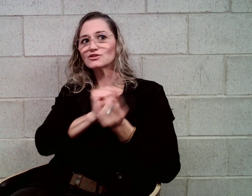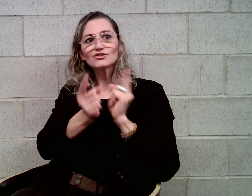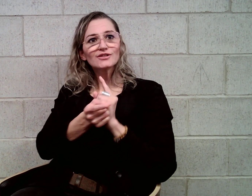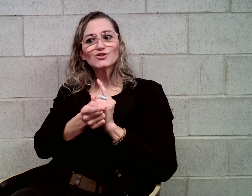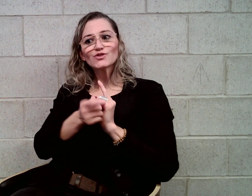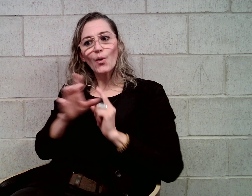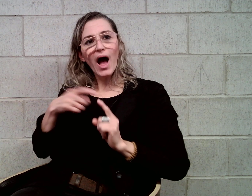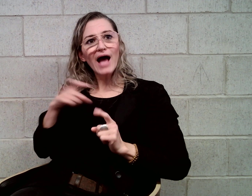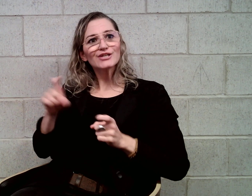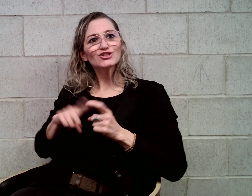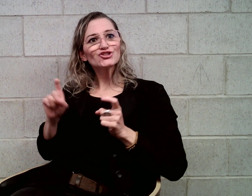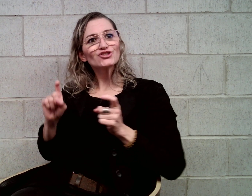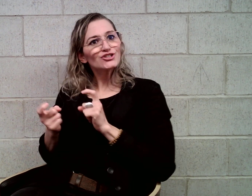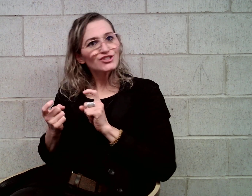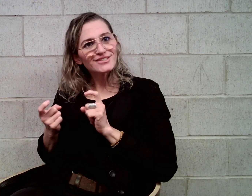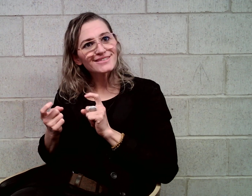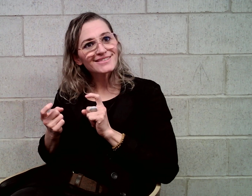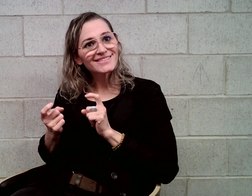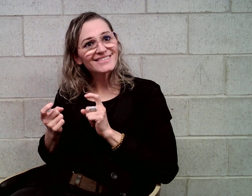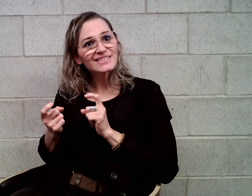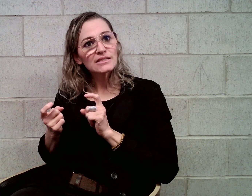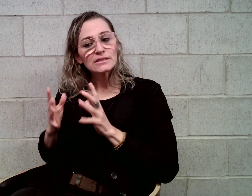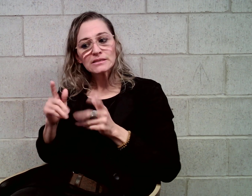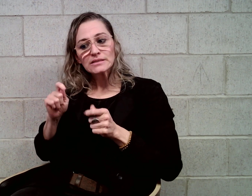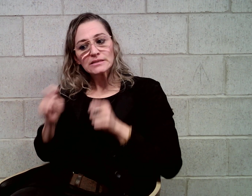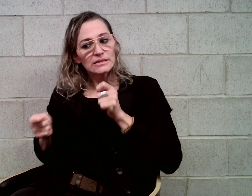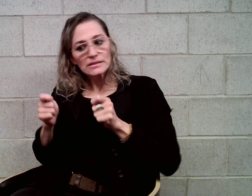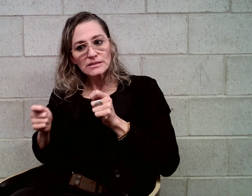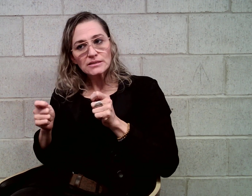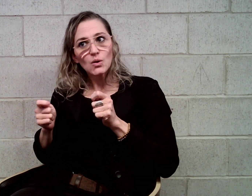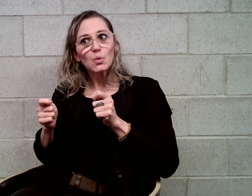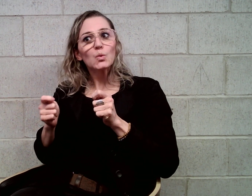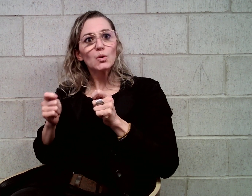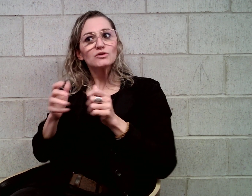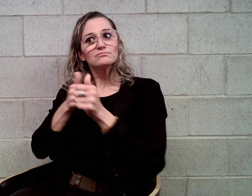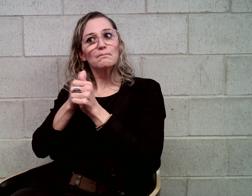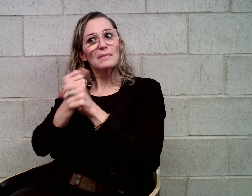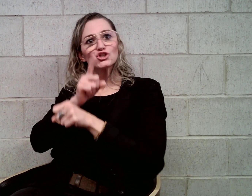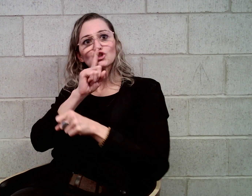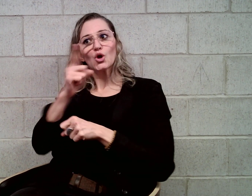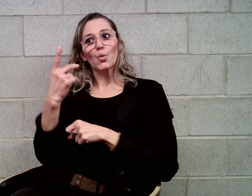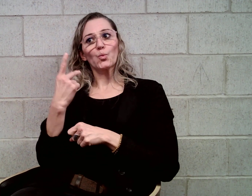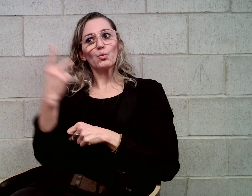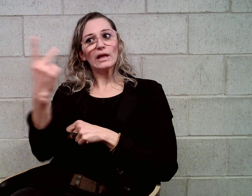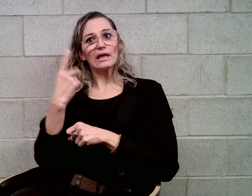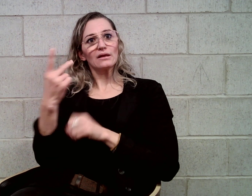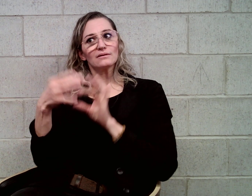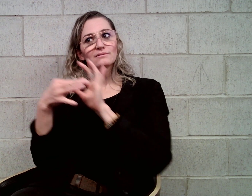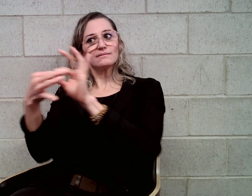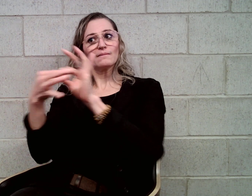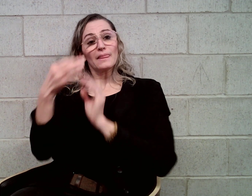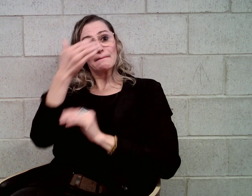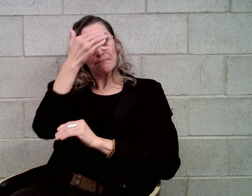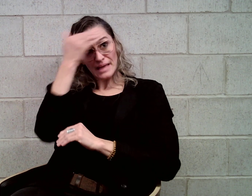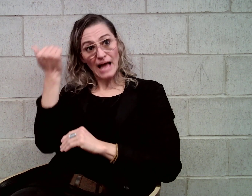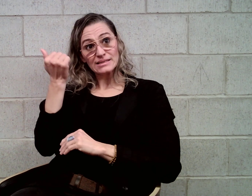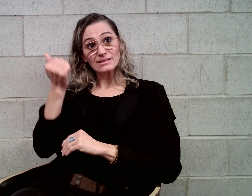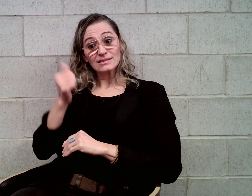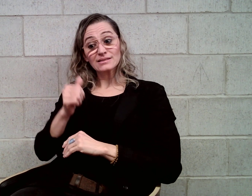couldn't just use the old translation. I had to adapt it for the new delivery of the new cast members because we were building something new